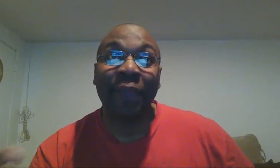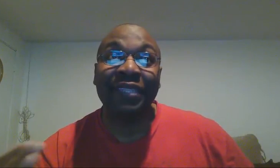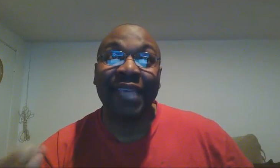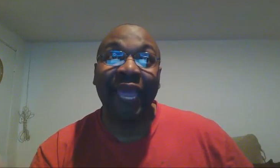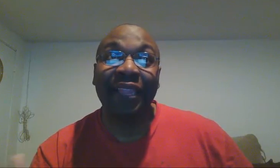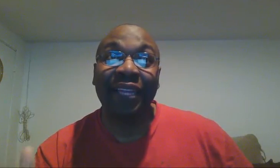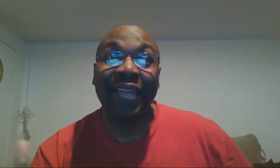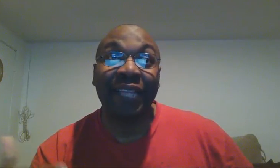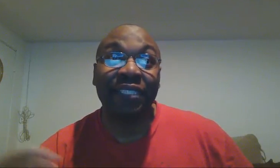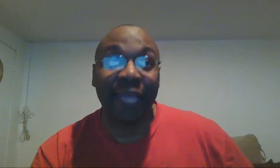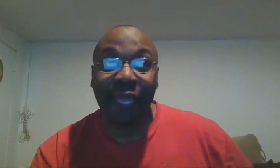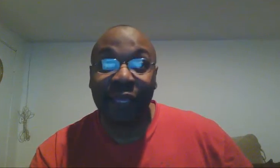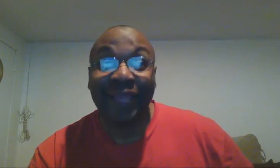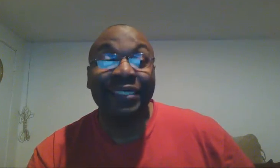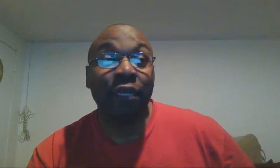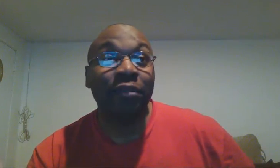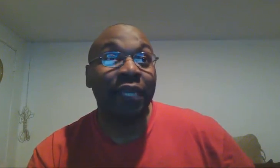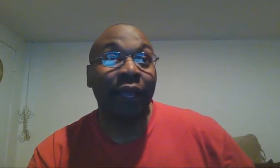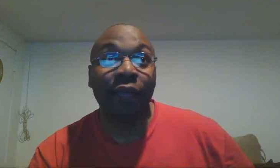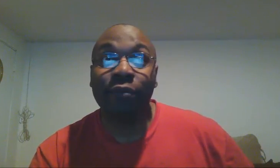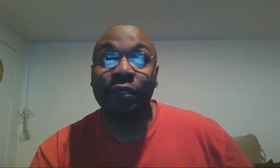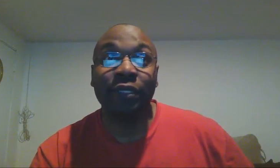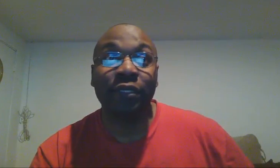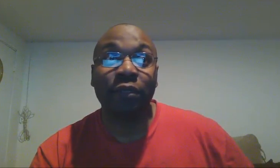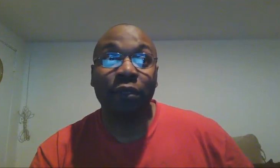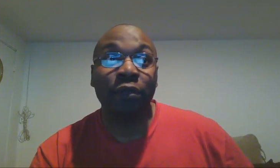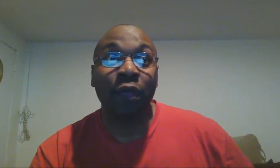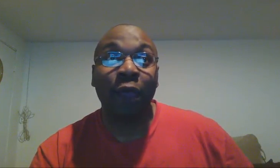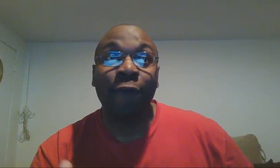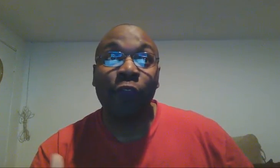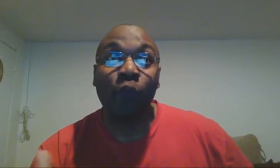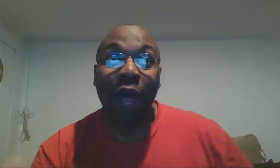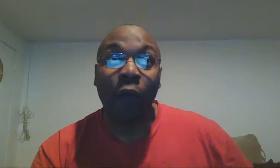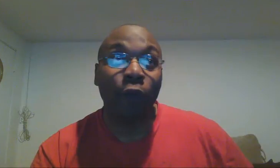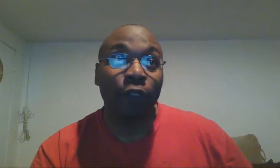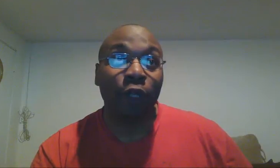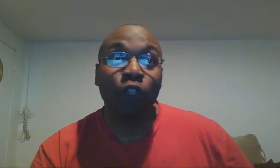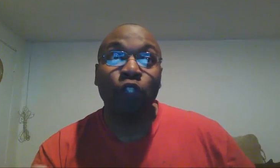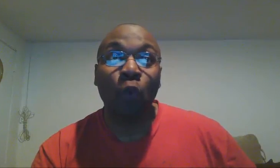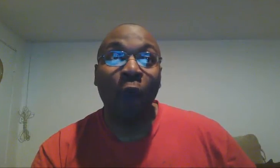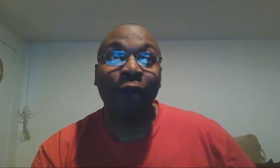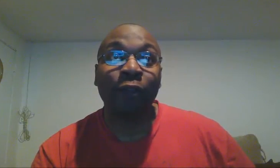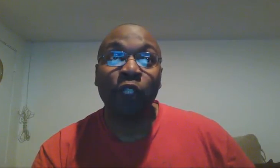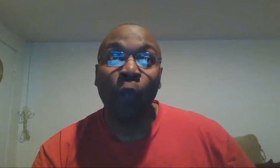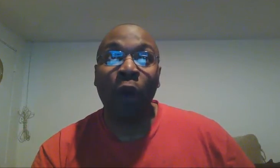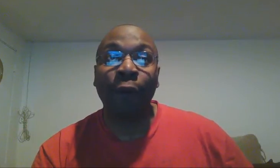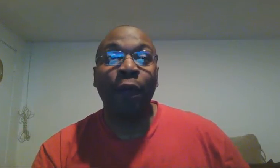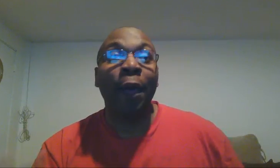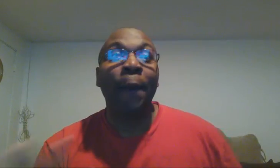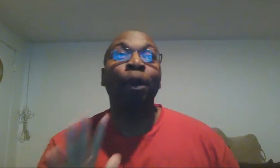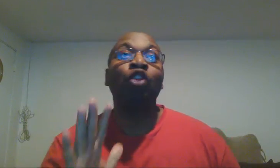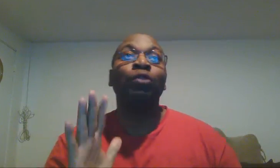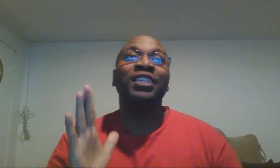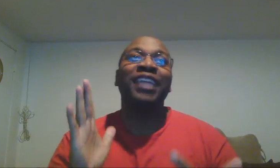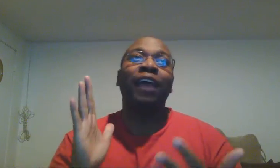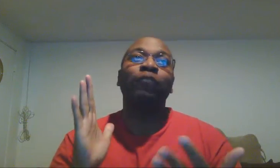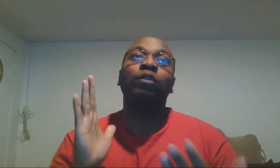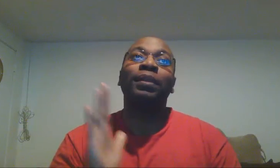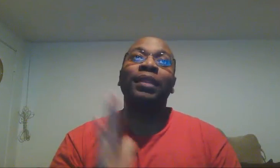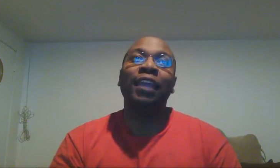take the next day. Sometimes a few hours. So on and so on. But you just have to believe